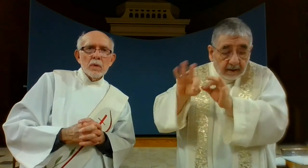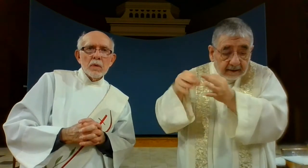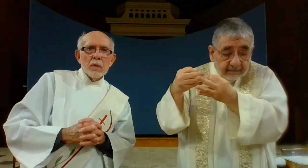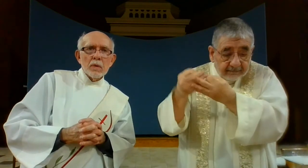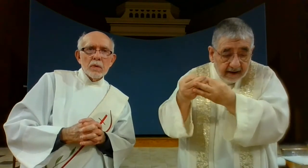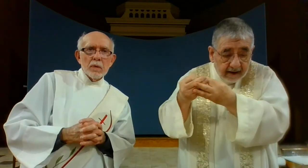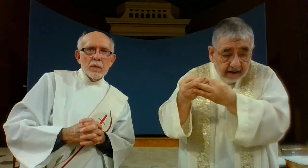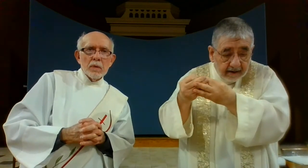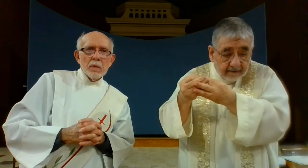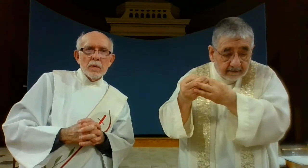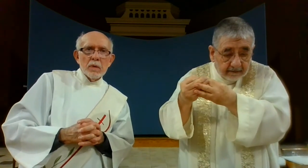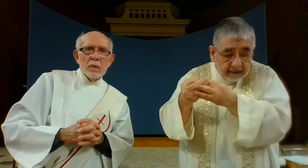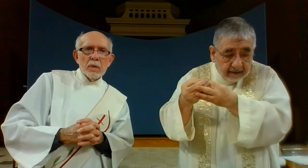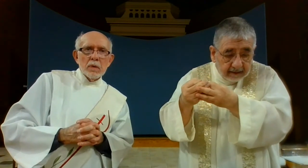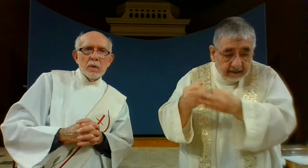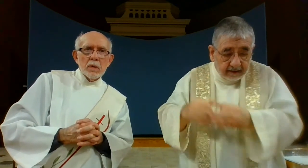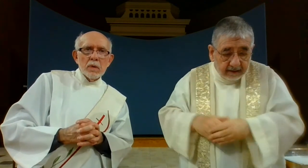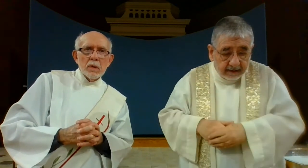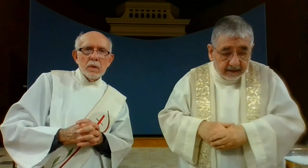so that after the trials of this world,